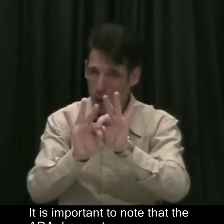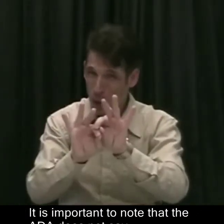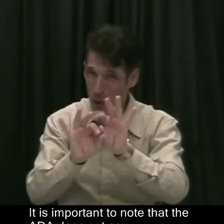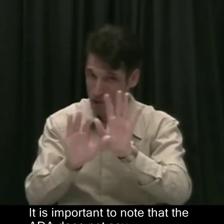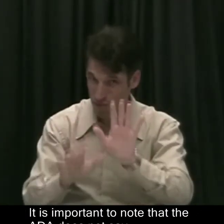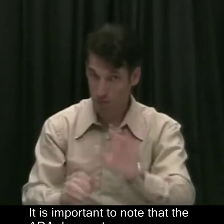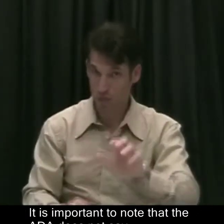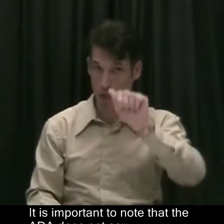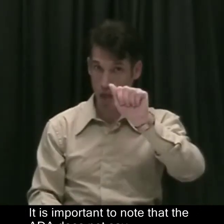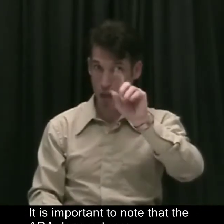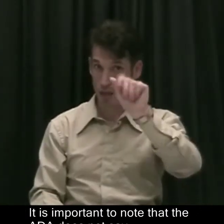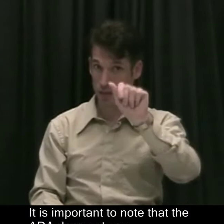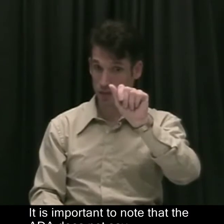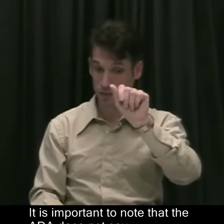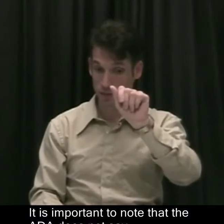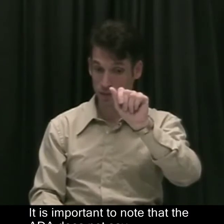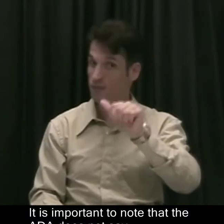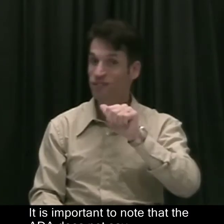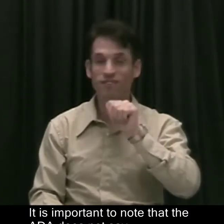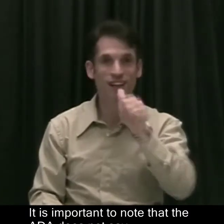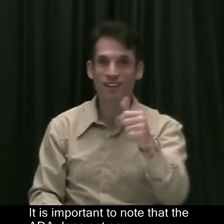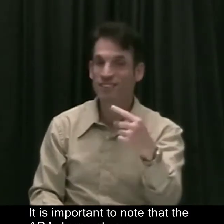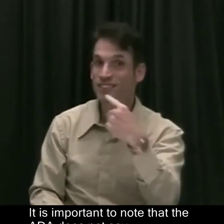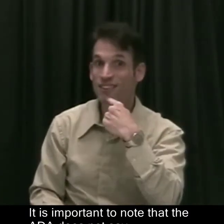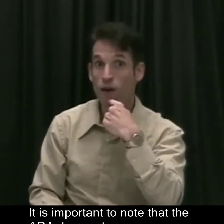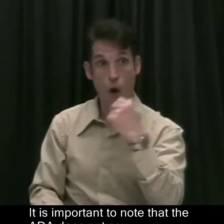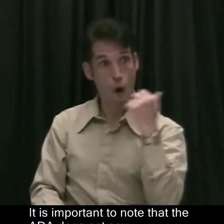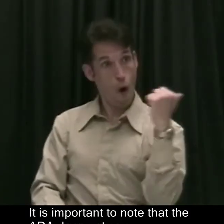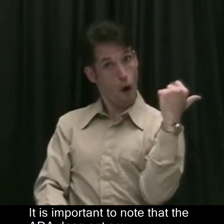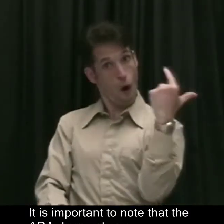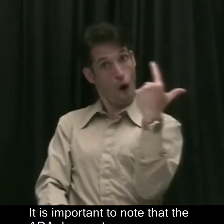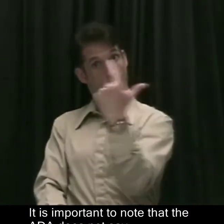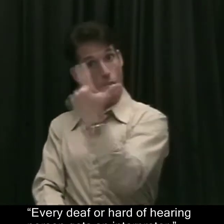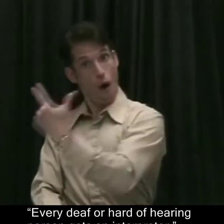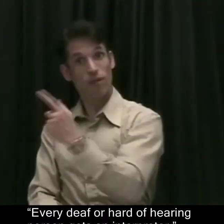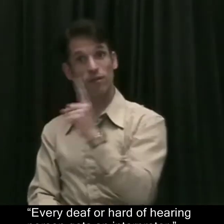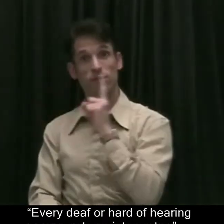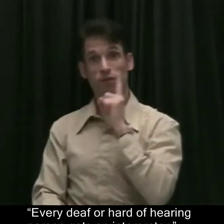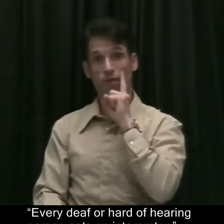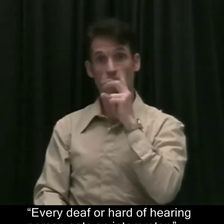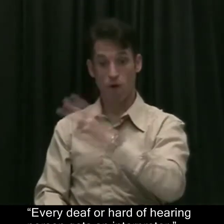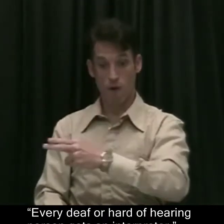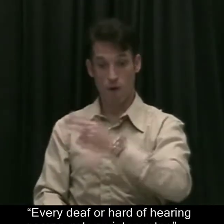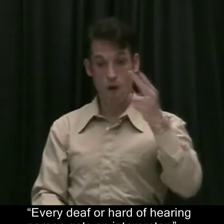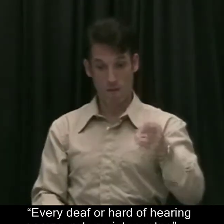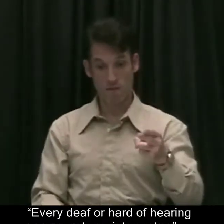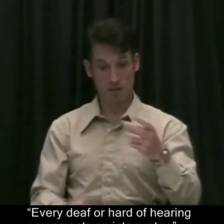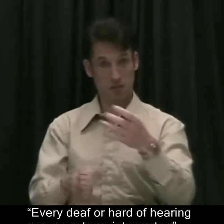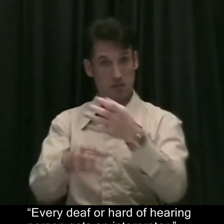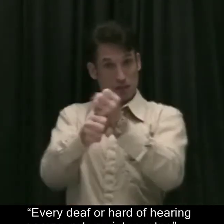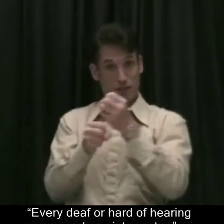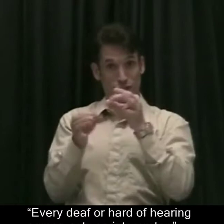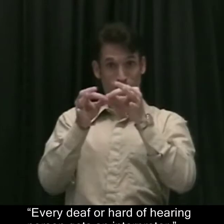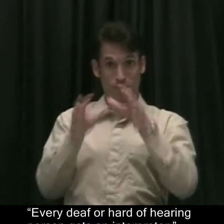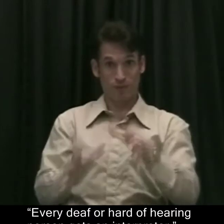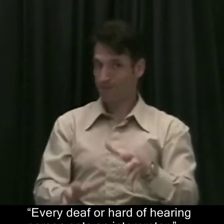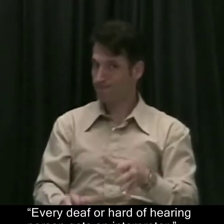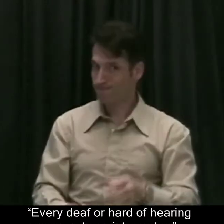It is important to note that the ADA does not say every deaf or hard of hearing person